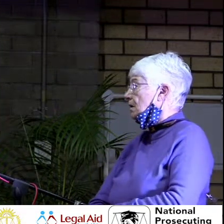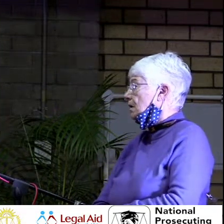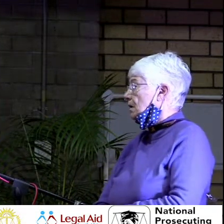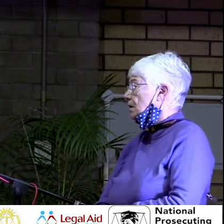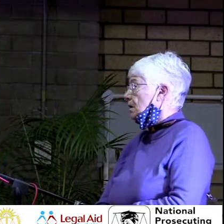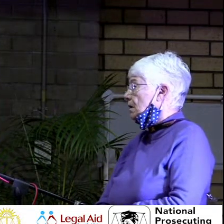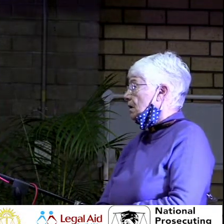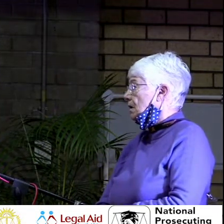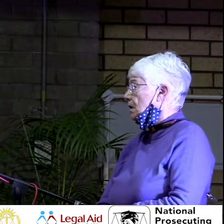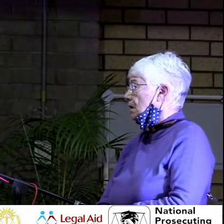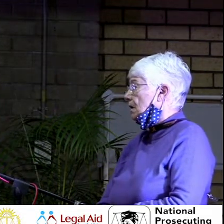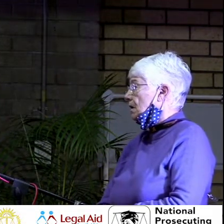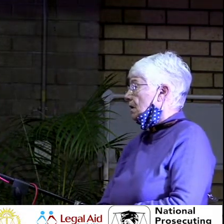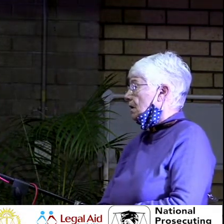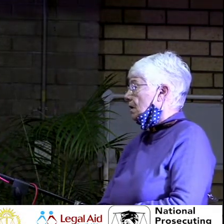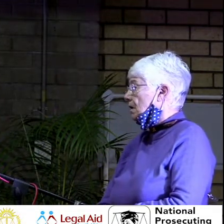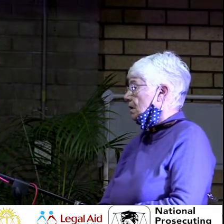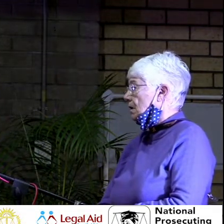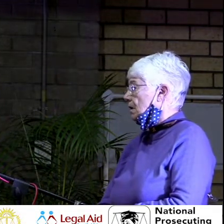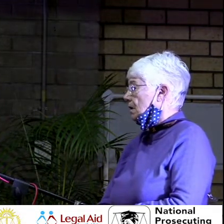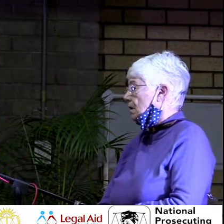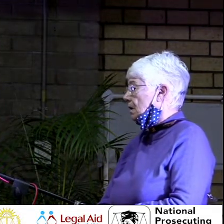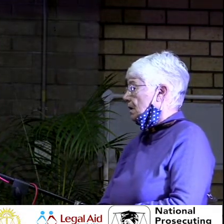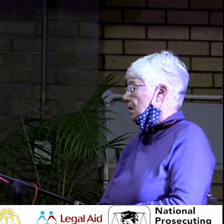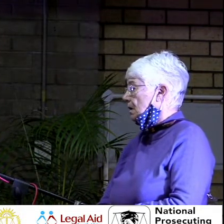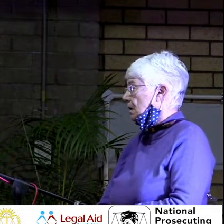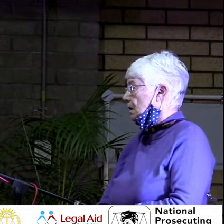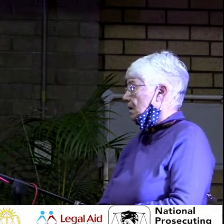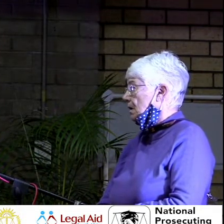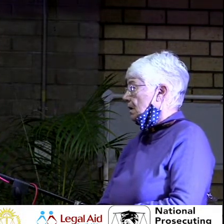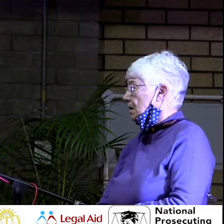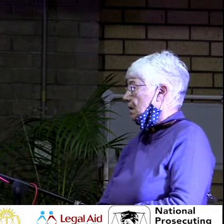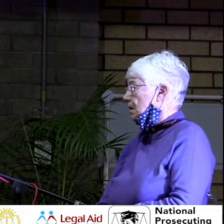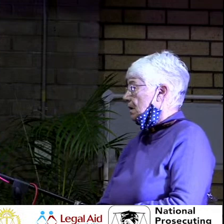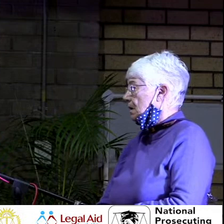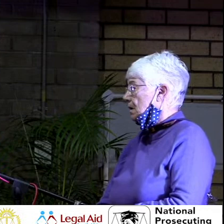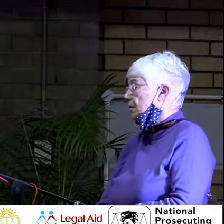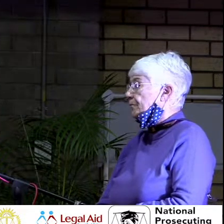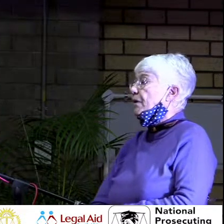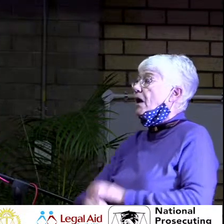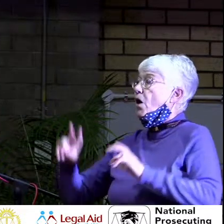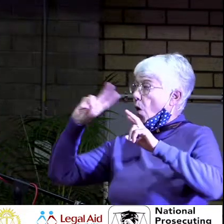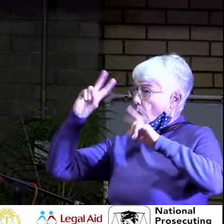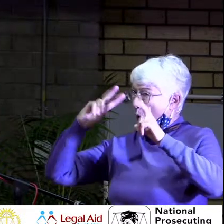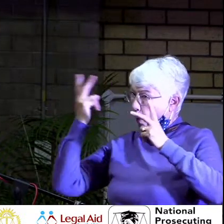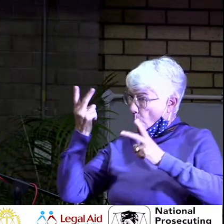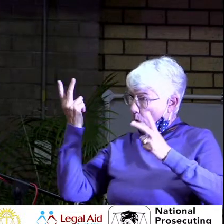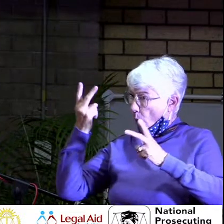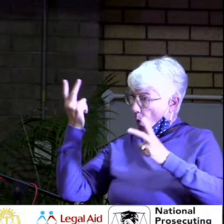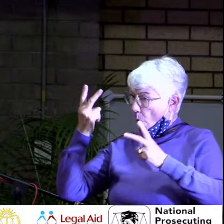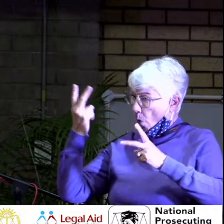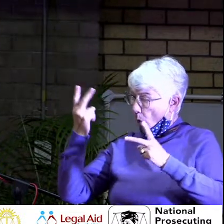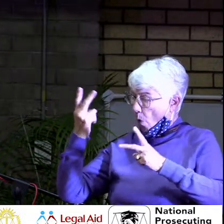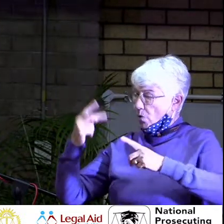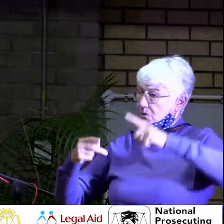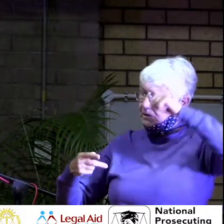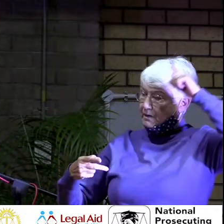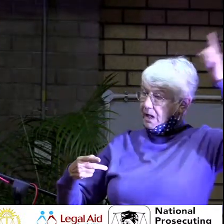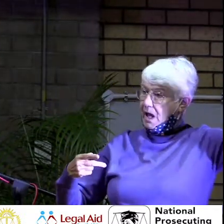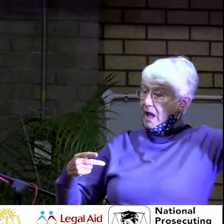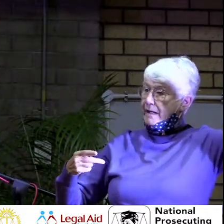Cape branch, that was received by the Eastern Cape ANC